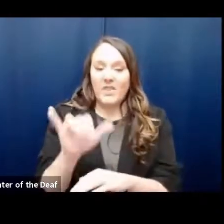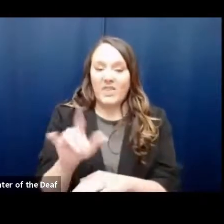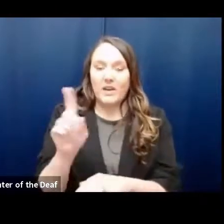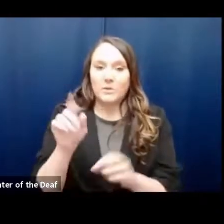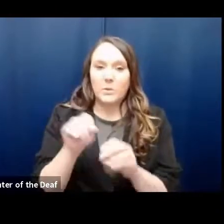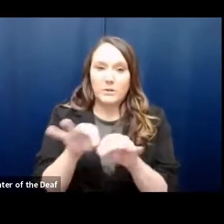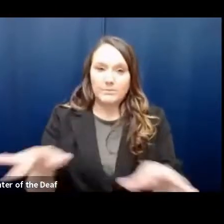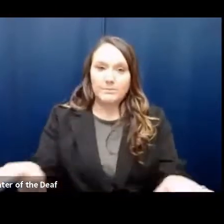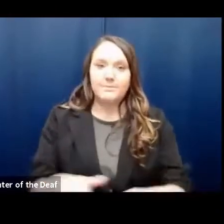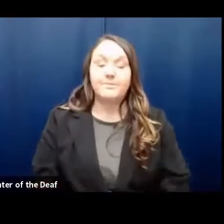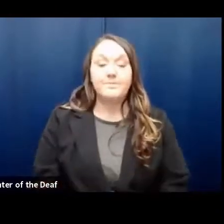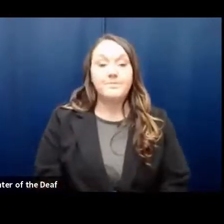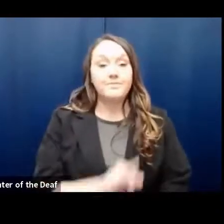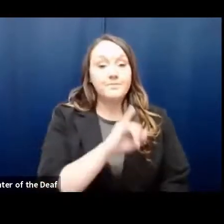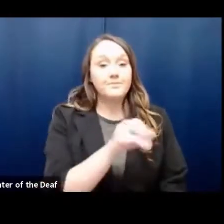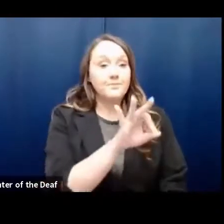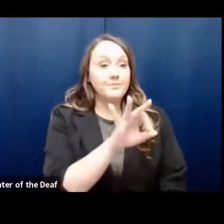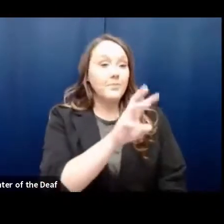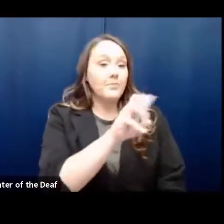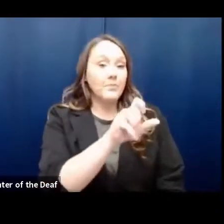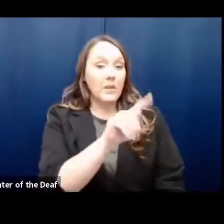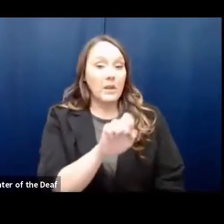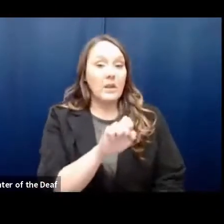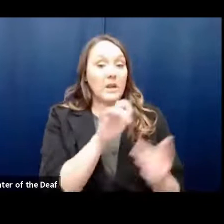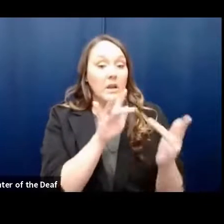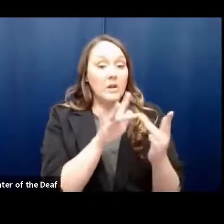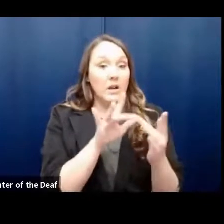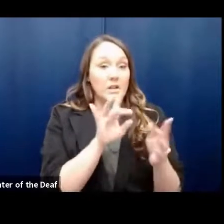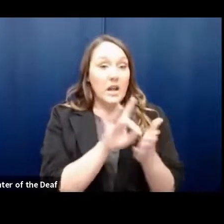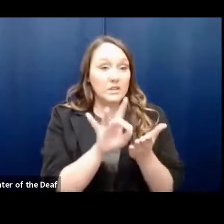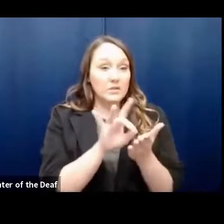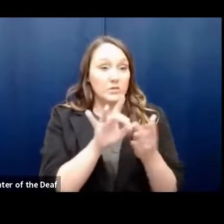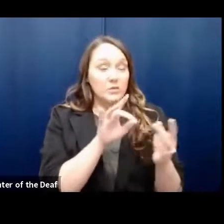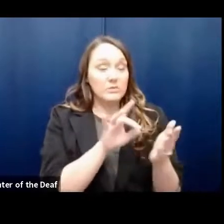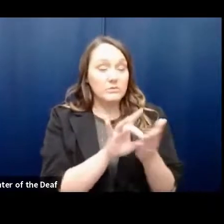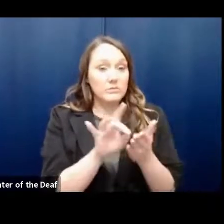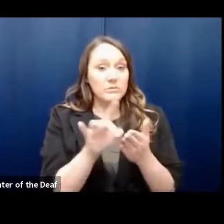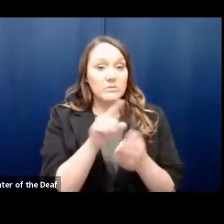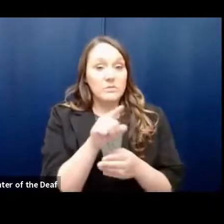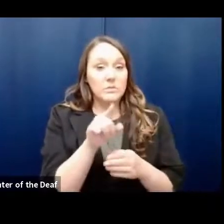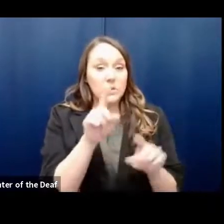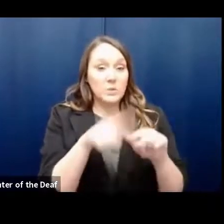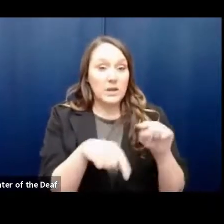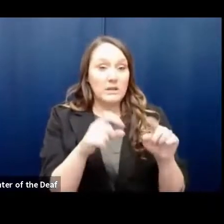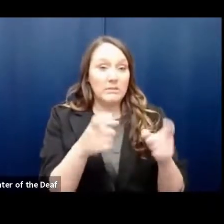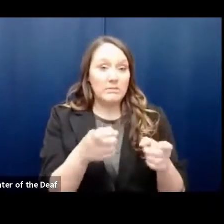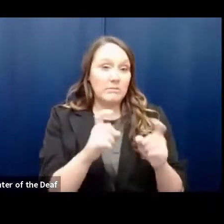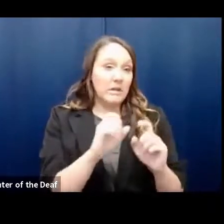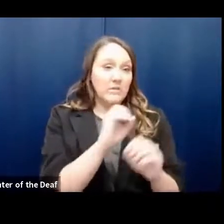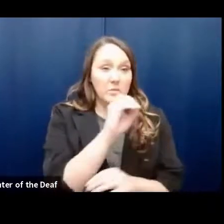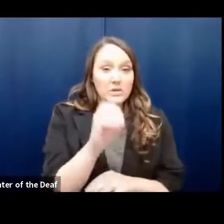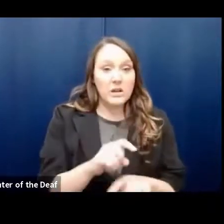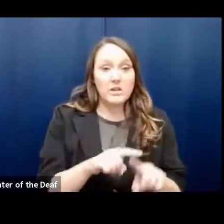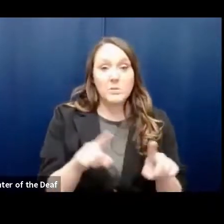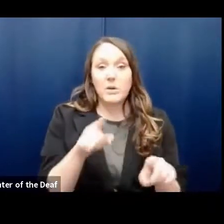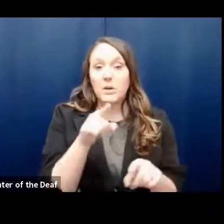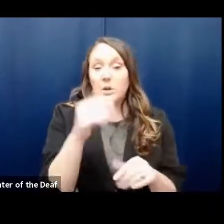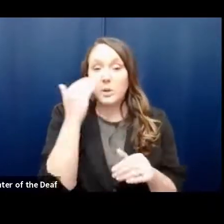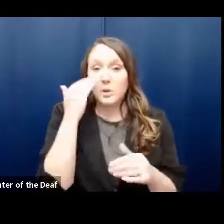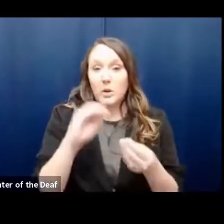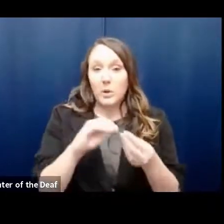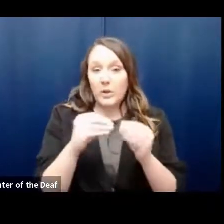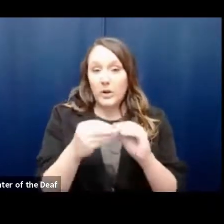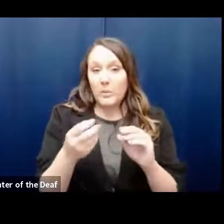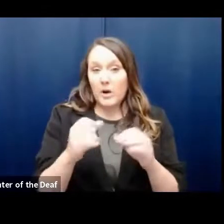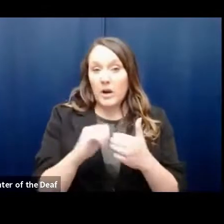Jeff with WATE, with contact tracing, I heard that you can't give a percentage, but can you give us any sense of or any numbers about how